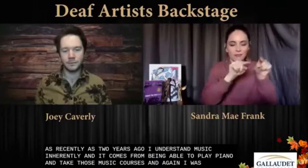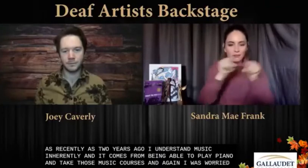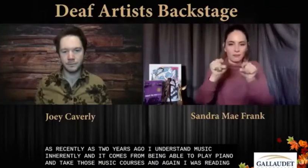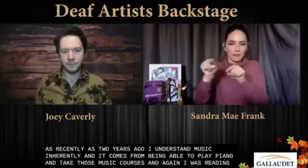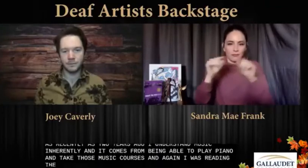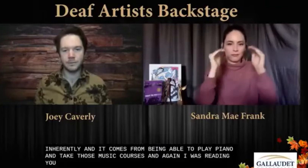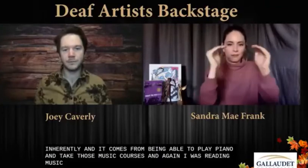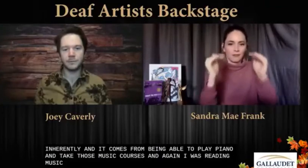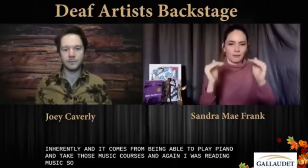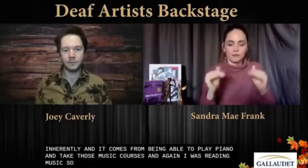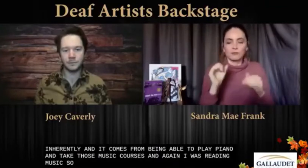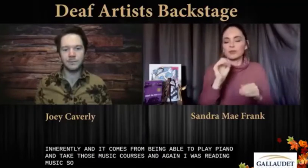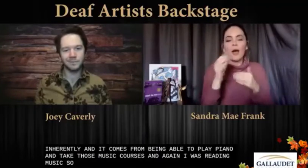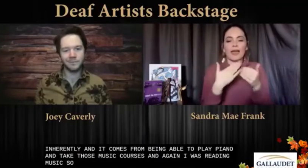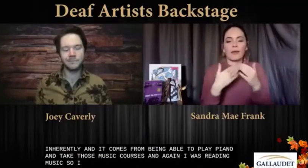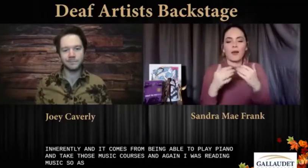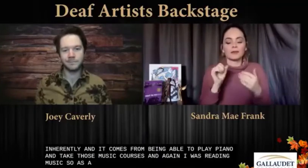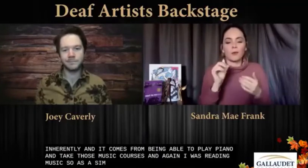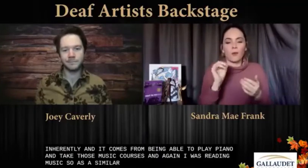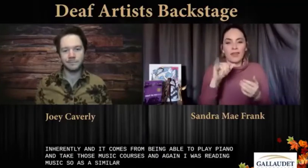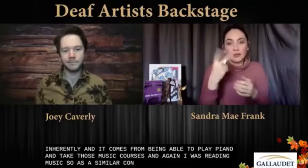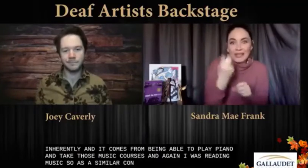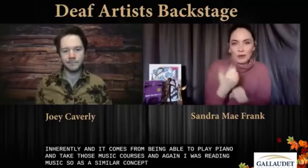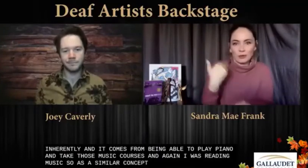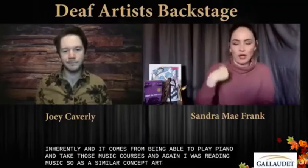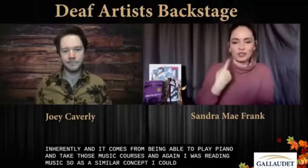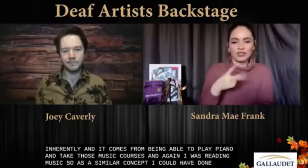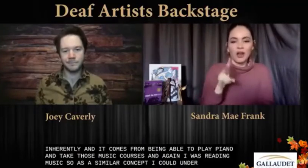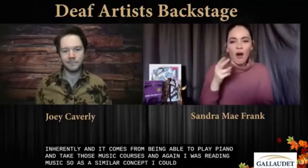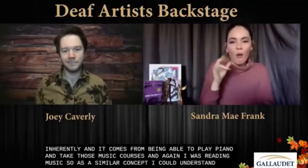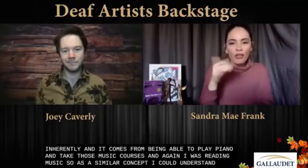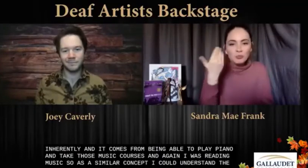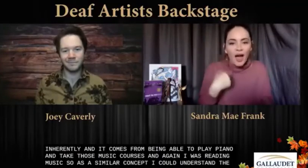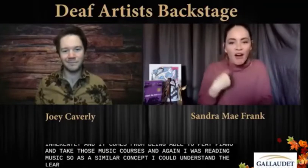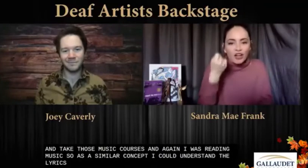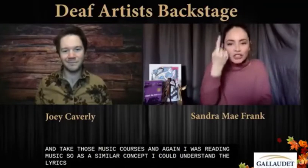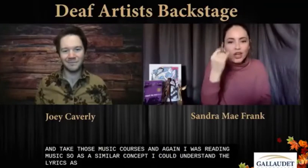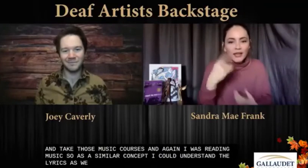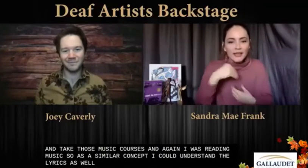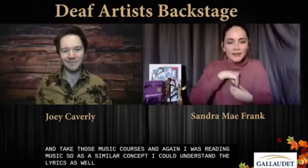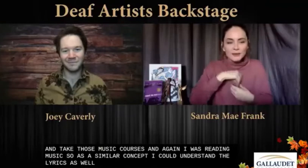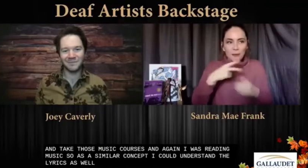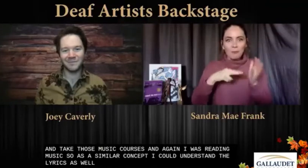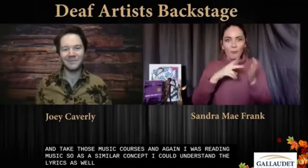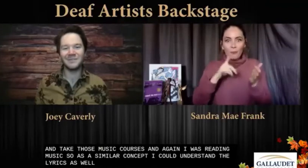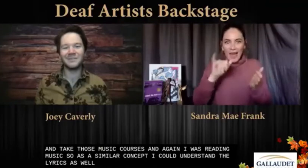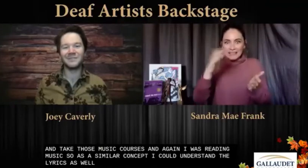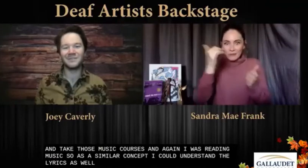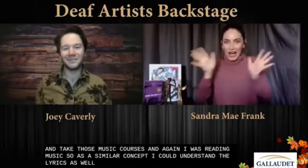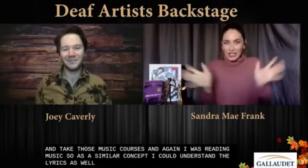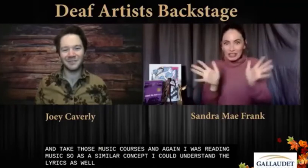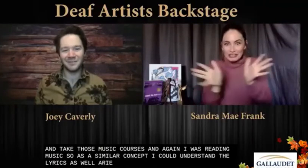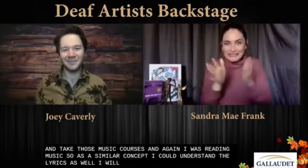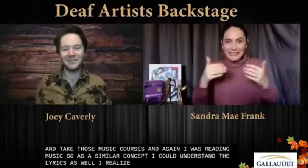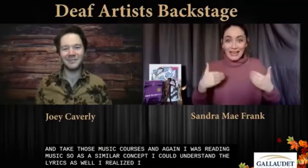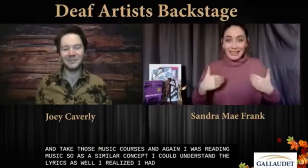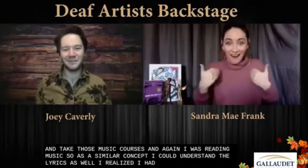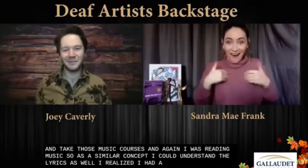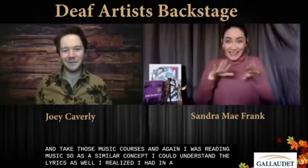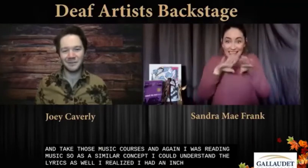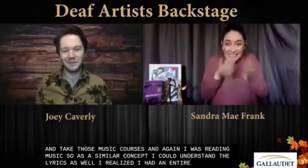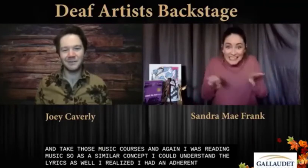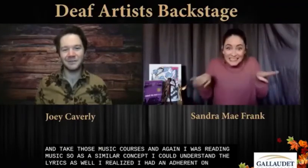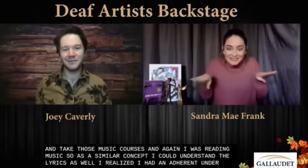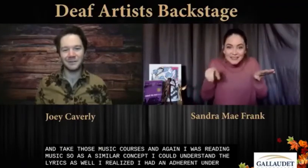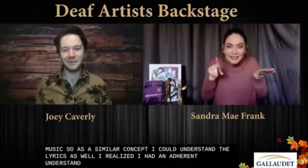was reading music so as a similar concept I could understand the lyrics as well I realized I had an